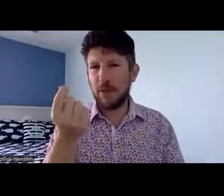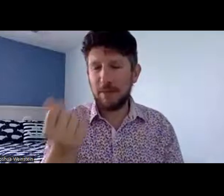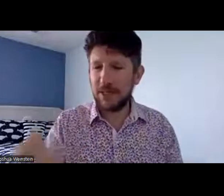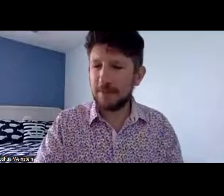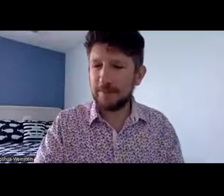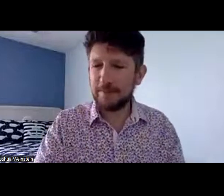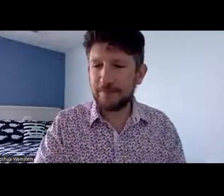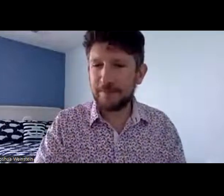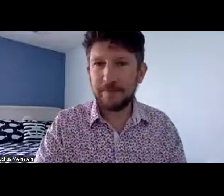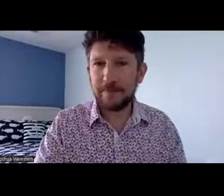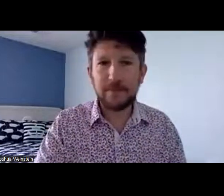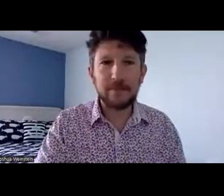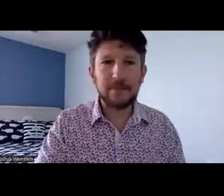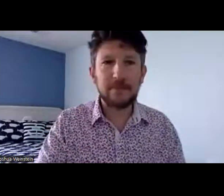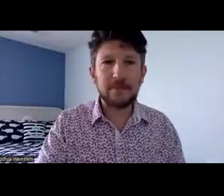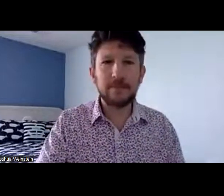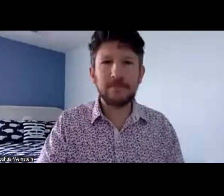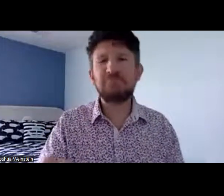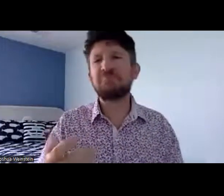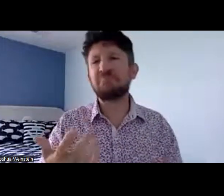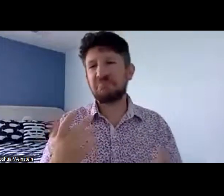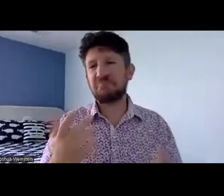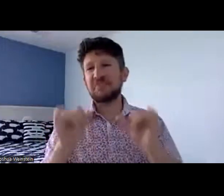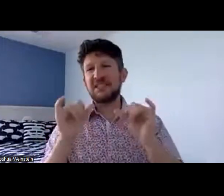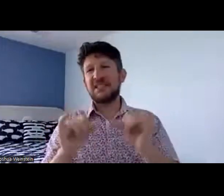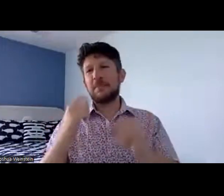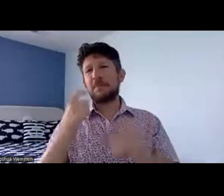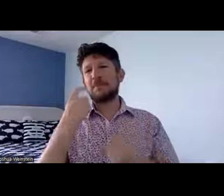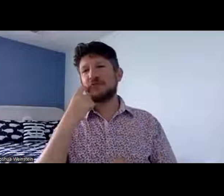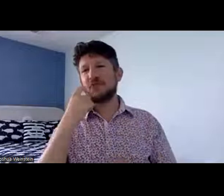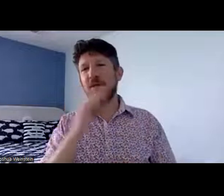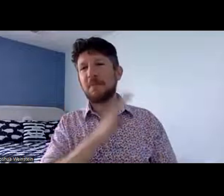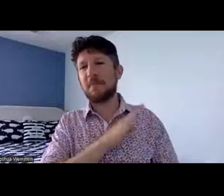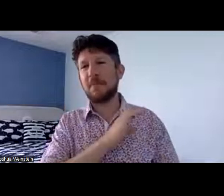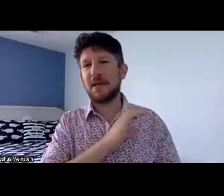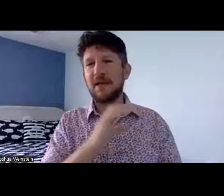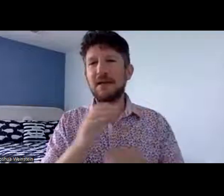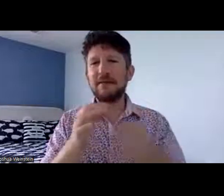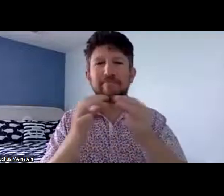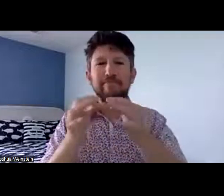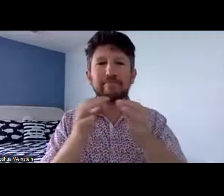that's what we're going to talk about tonight. Let me introduce myself just a little bit.